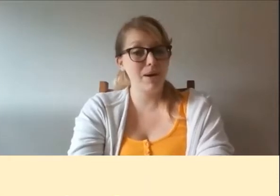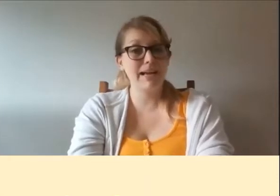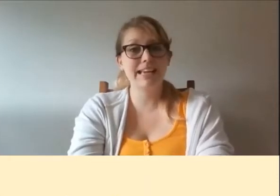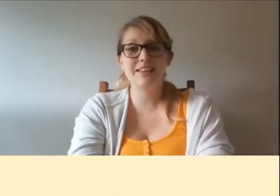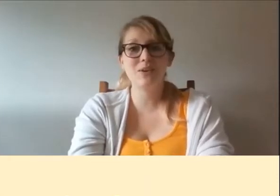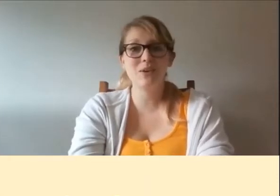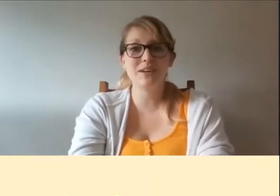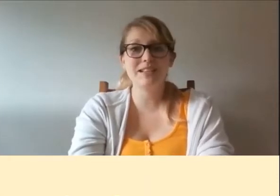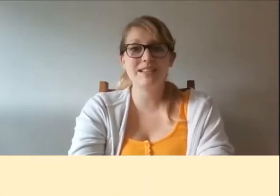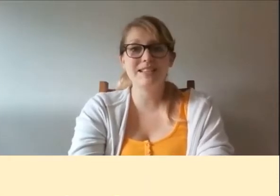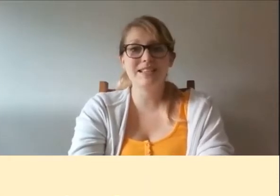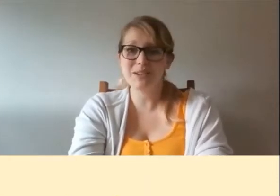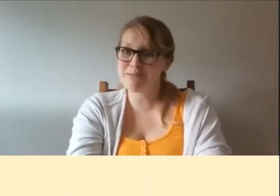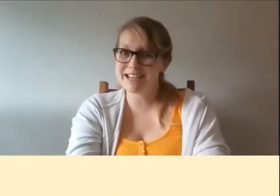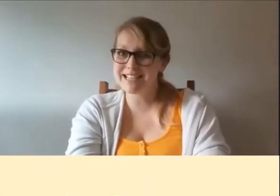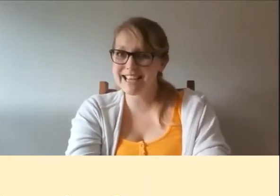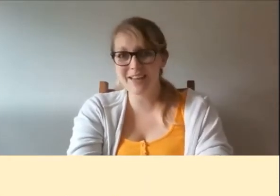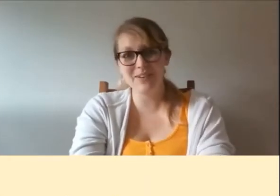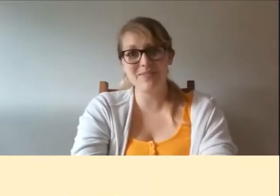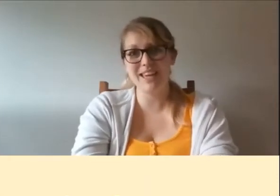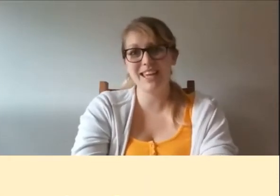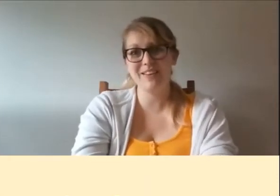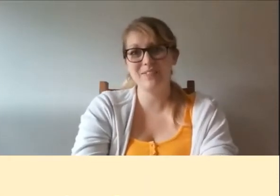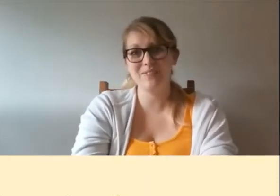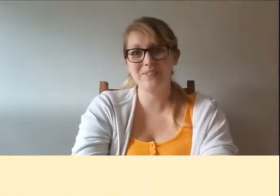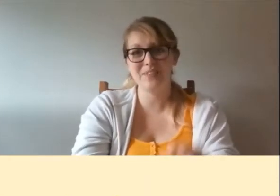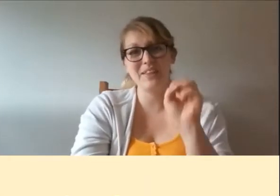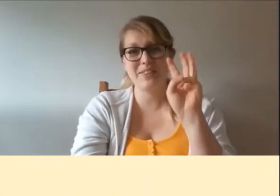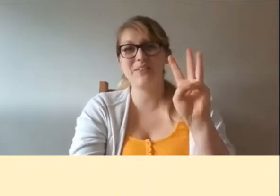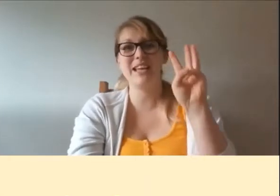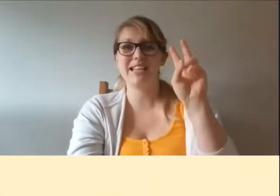Here we are back again at the chorus. Do you want to practice it again with me?